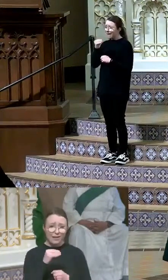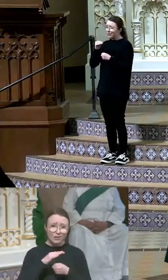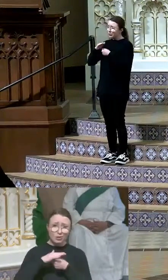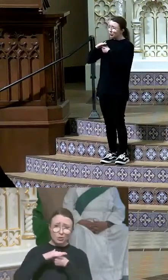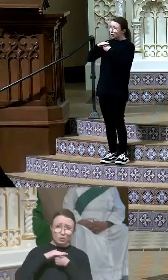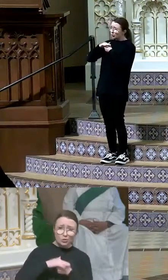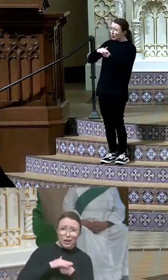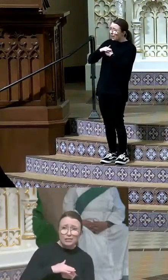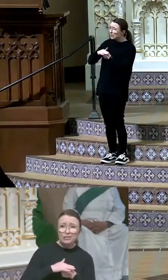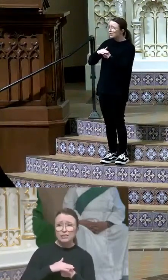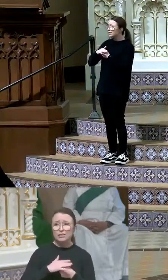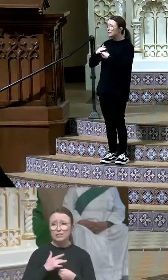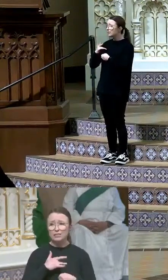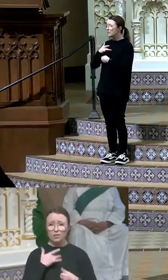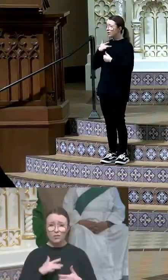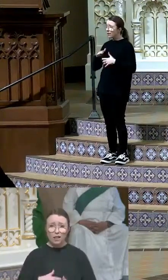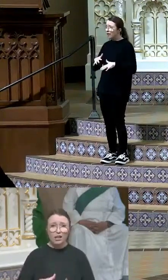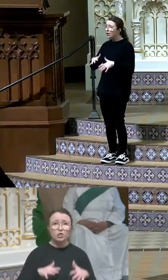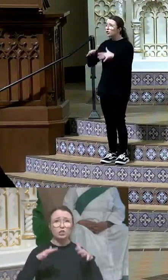and anxieties